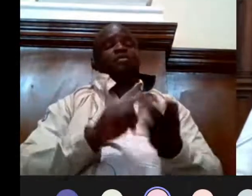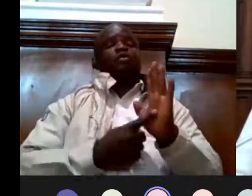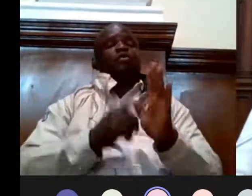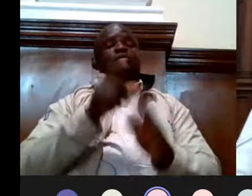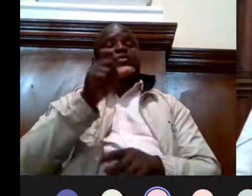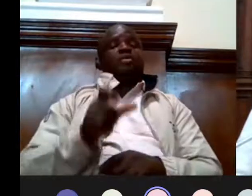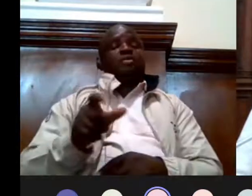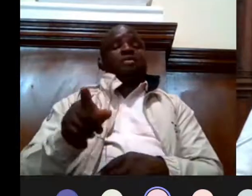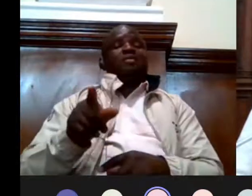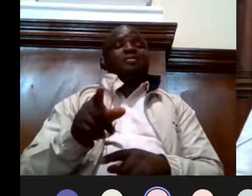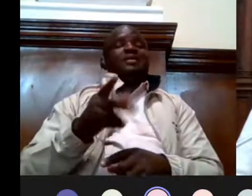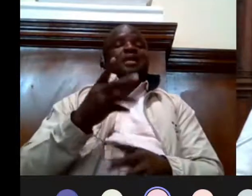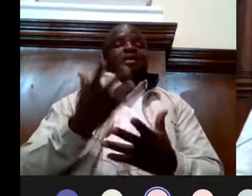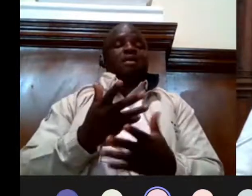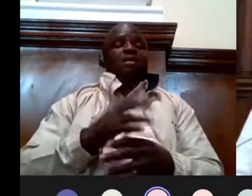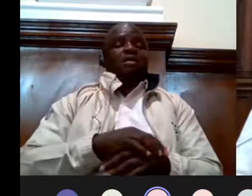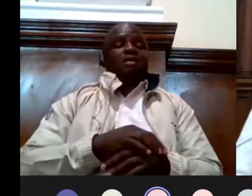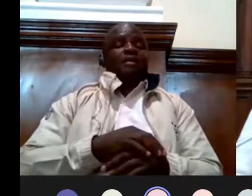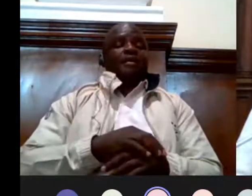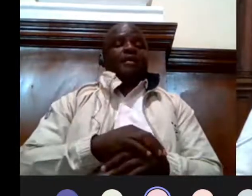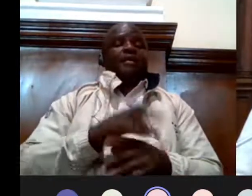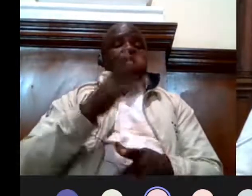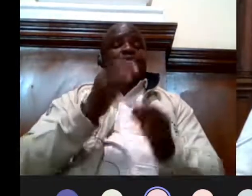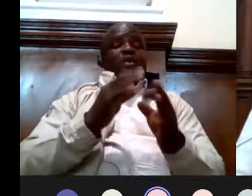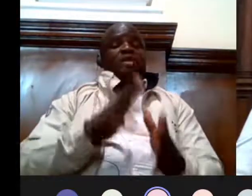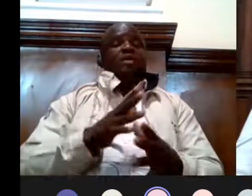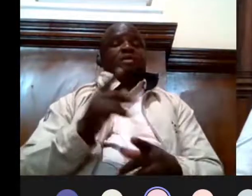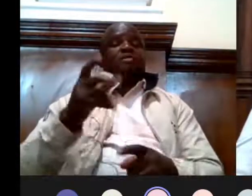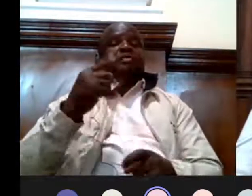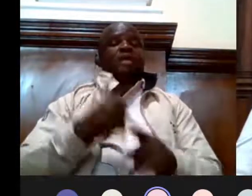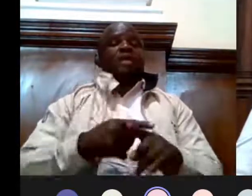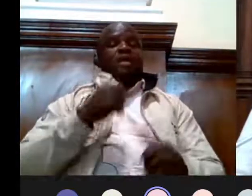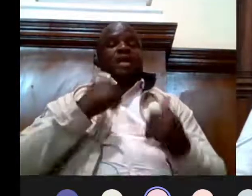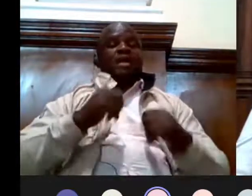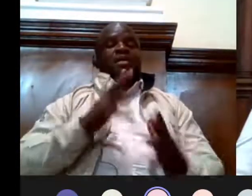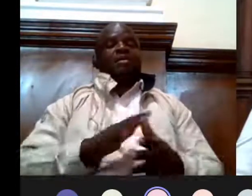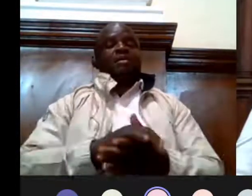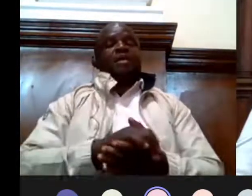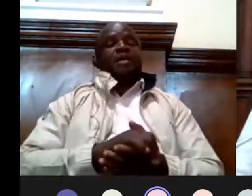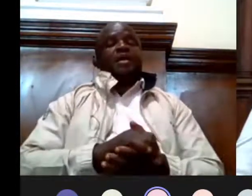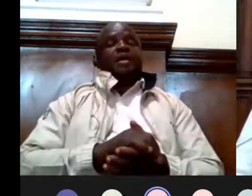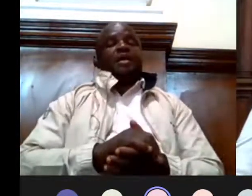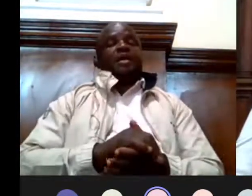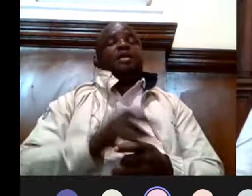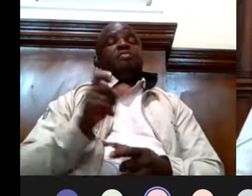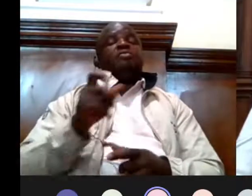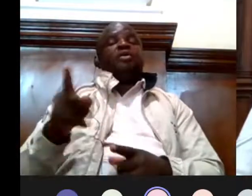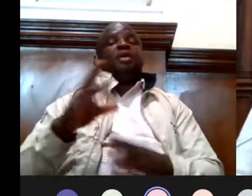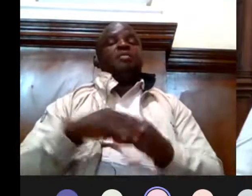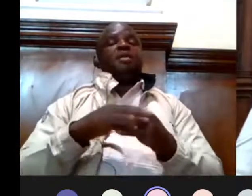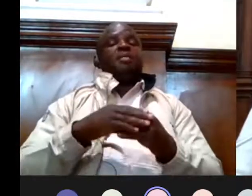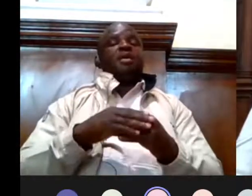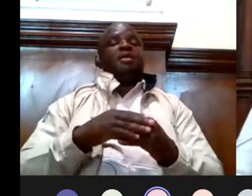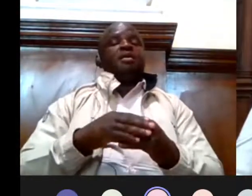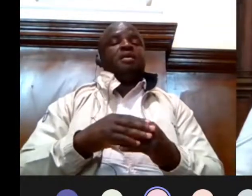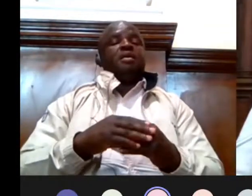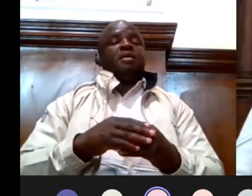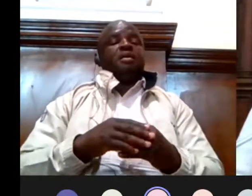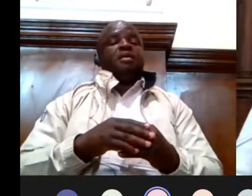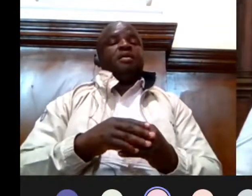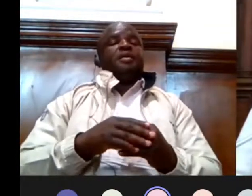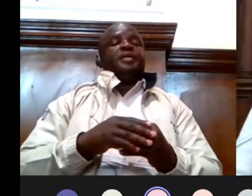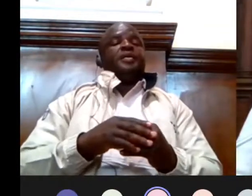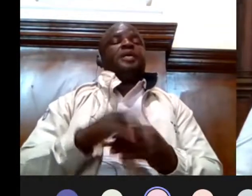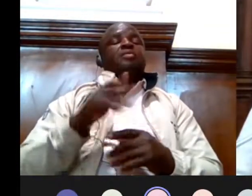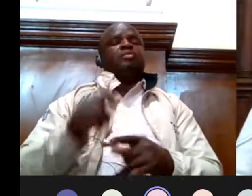was an activist and a performer. She was a member of African Jubilee